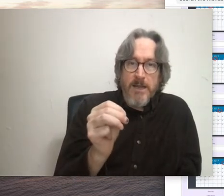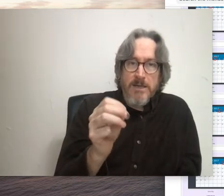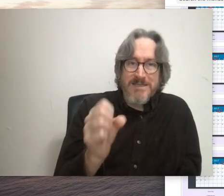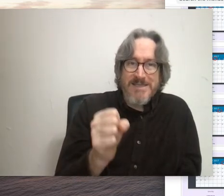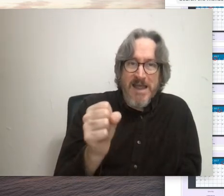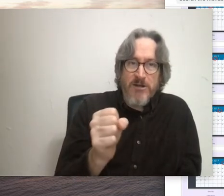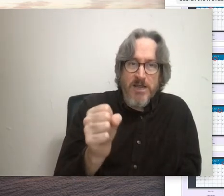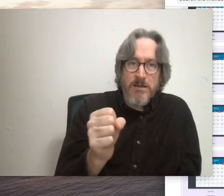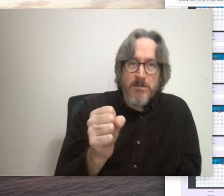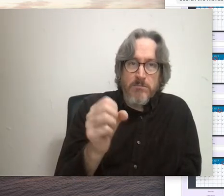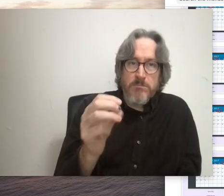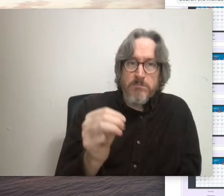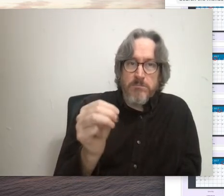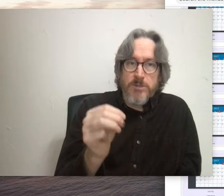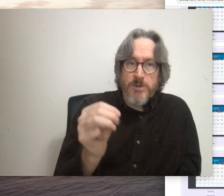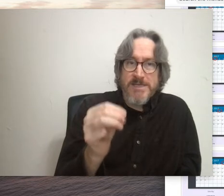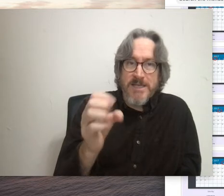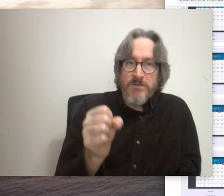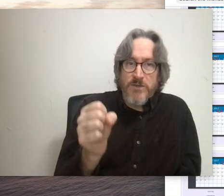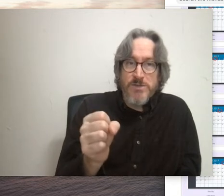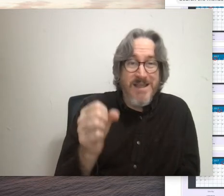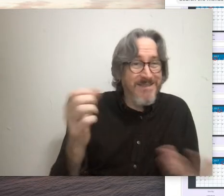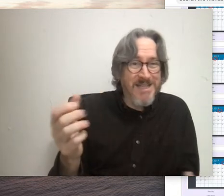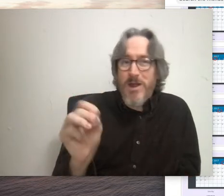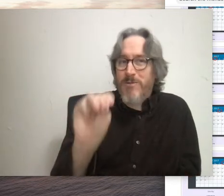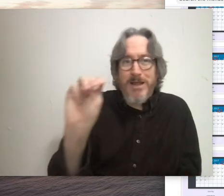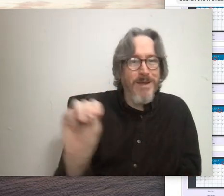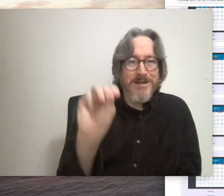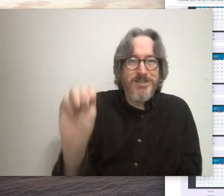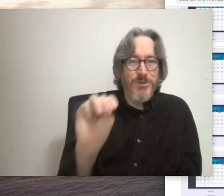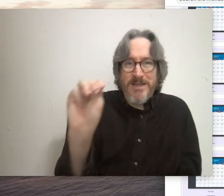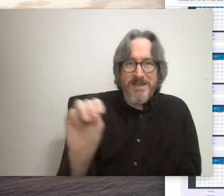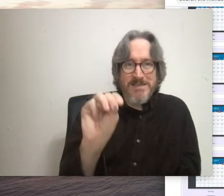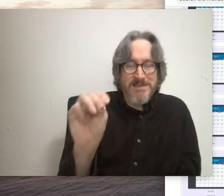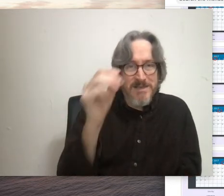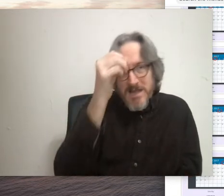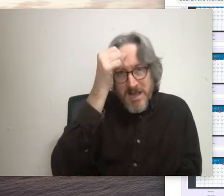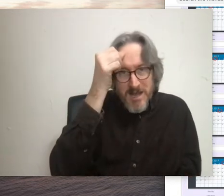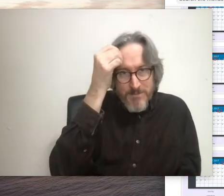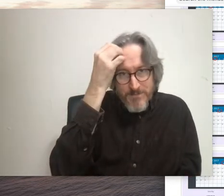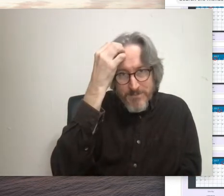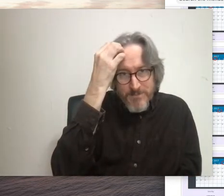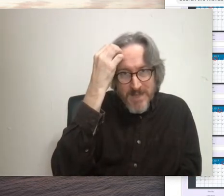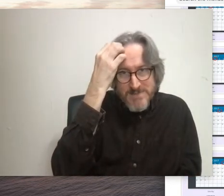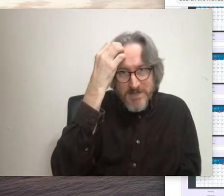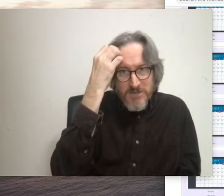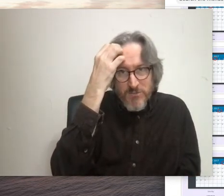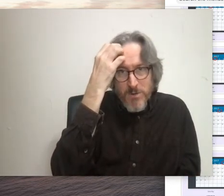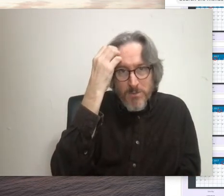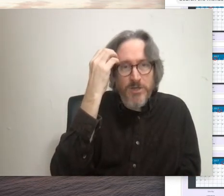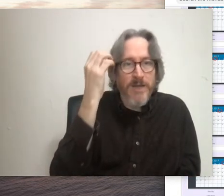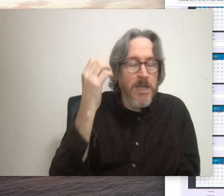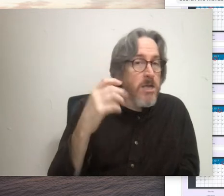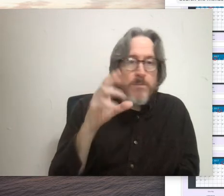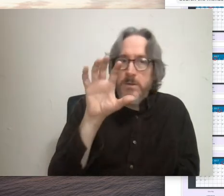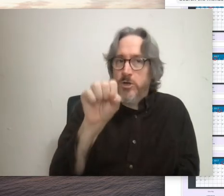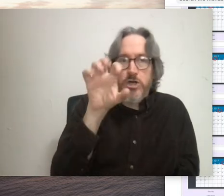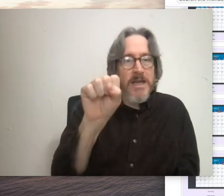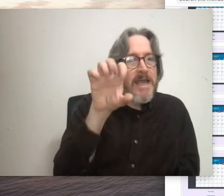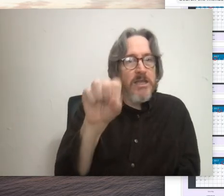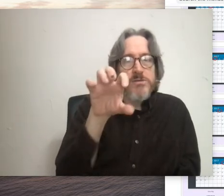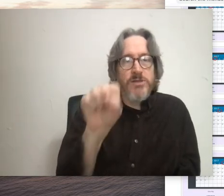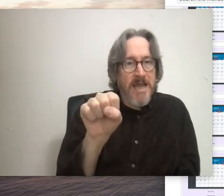Monday, Saturday, they're easily confused. That's why I recommend doing this, especially for what we're doing.